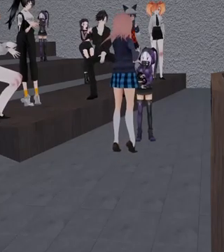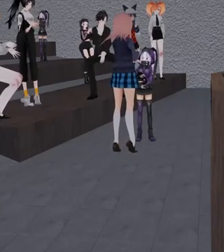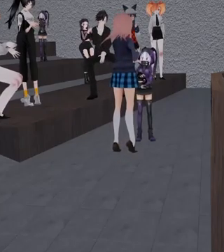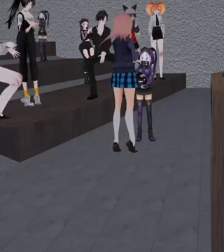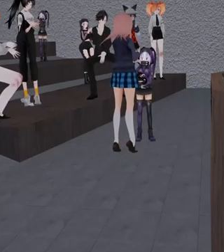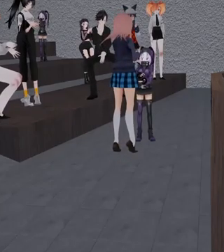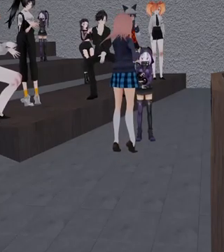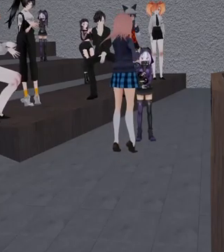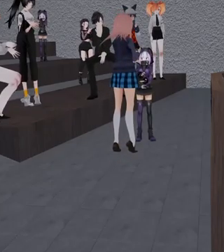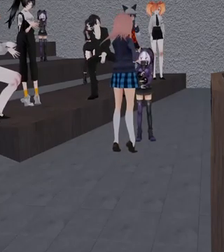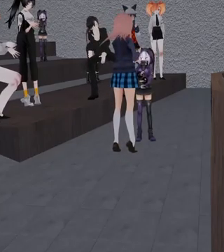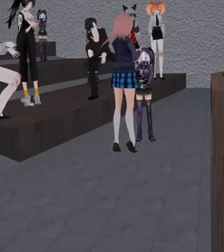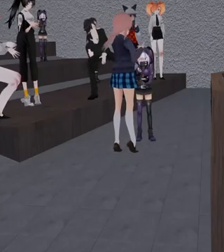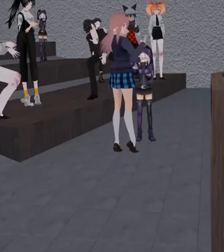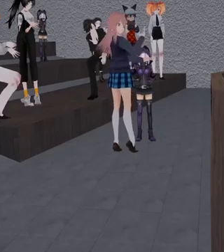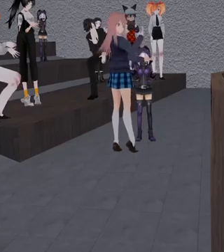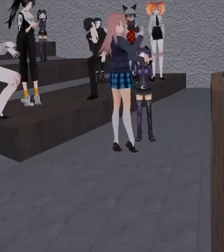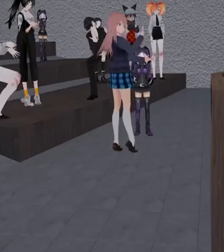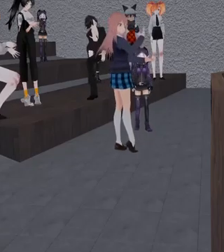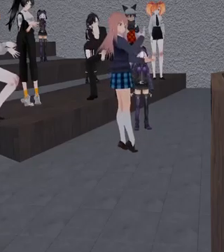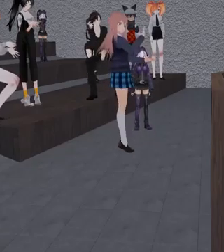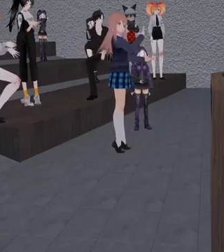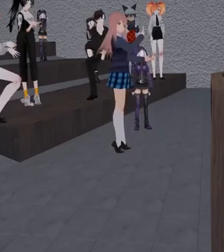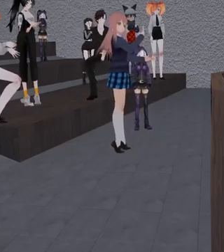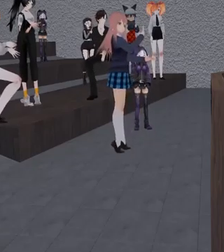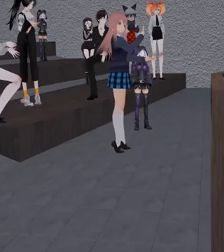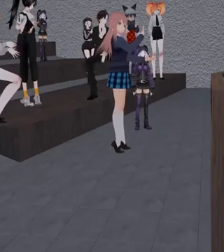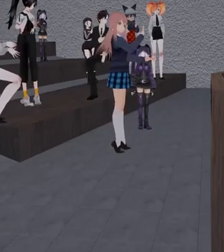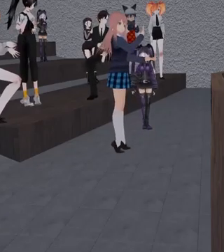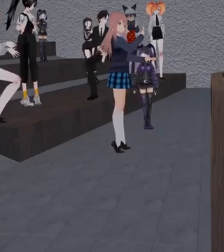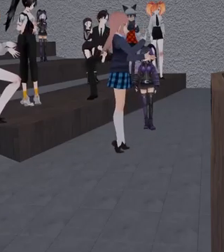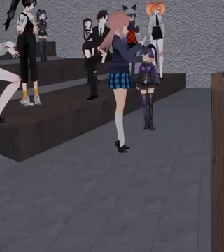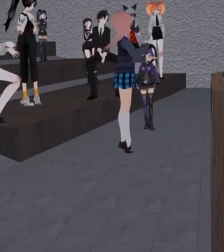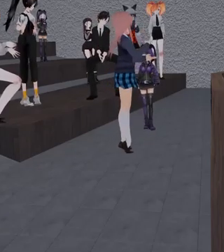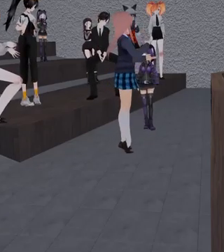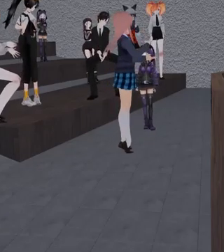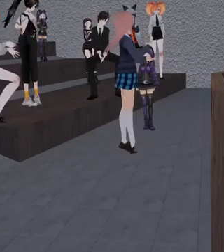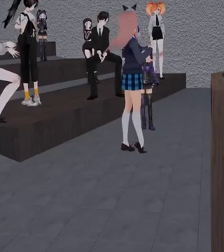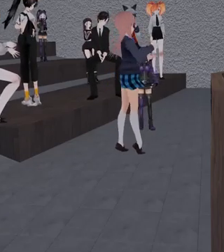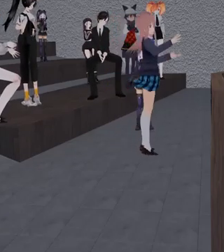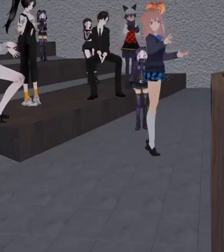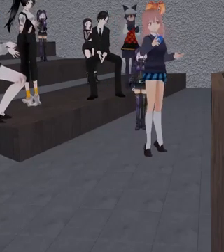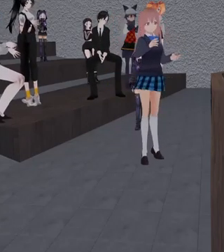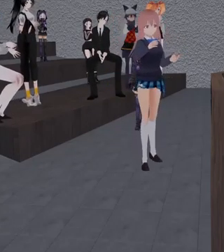shoot! Ah, Lone Badger wins! Haha! Alright, you get to go after.